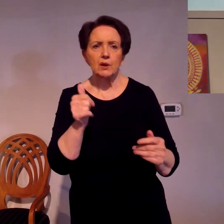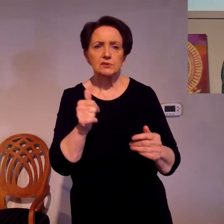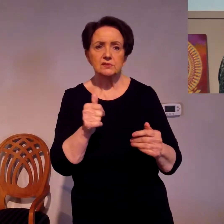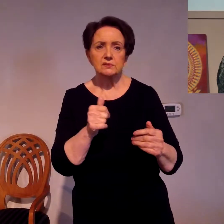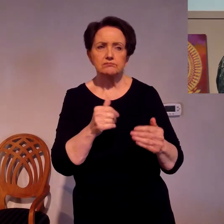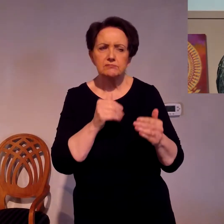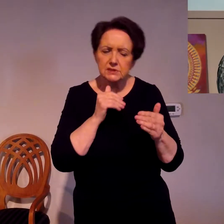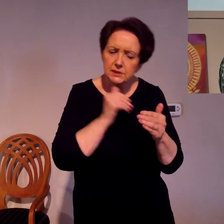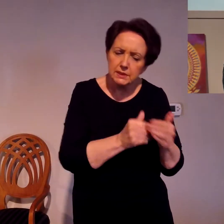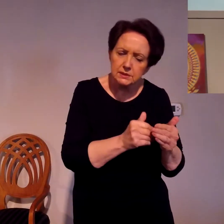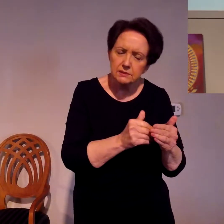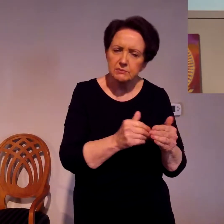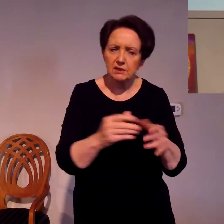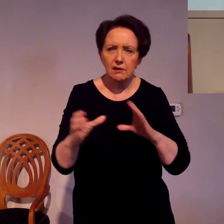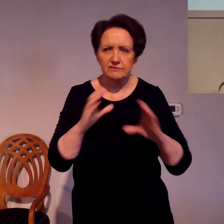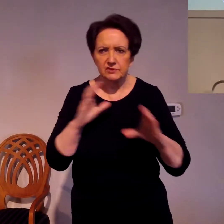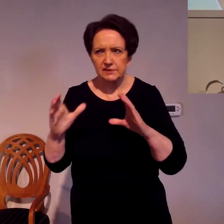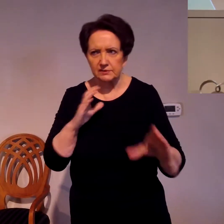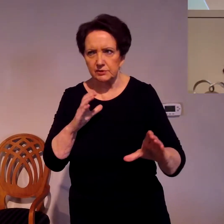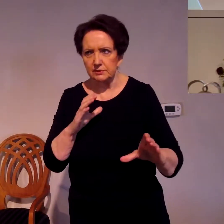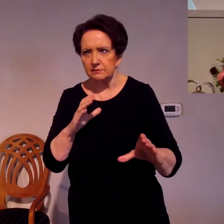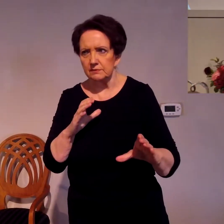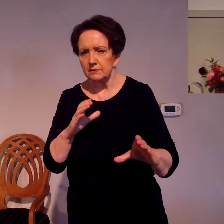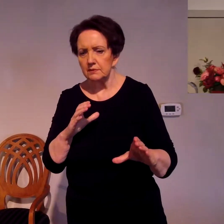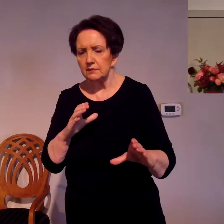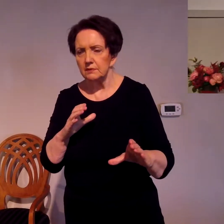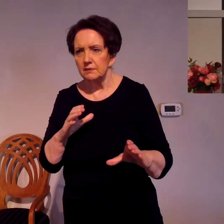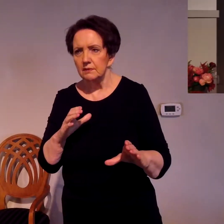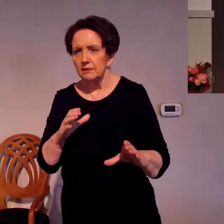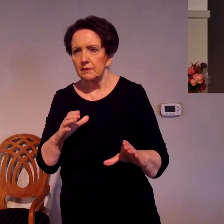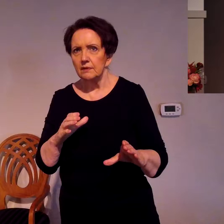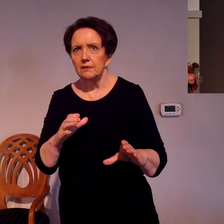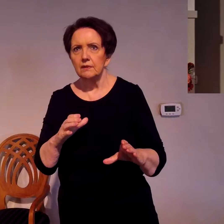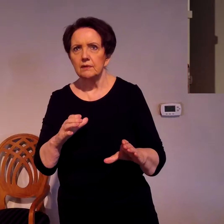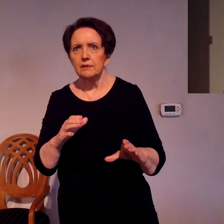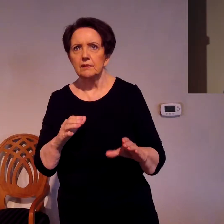intimate conversation that you can have with someone